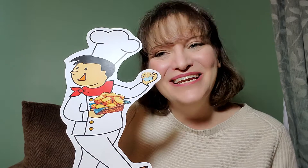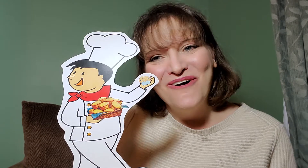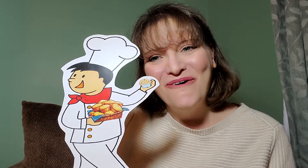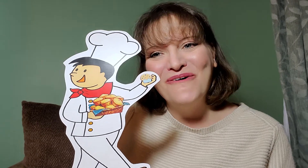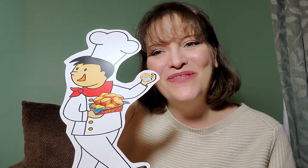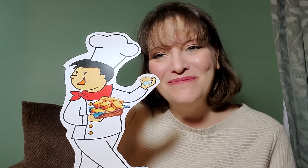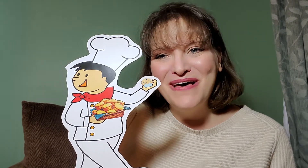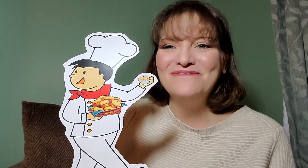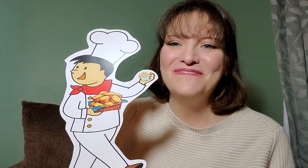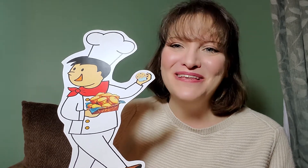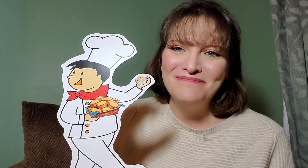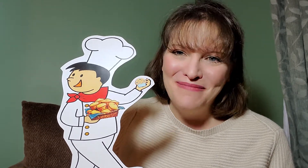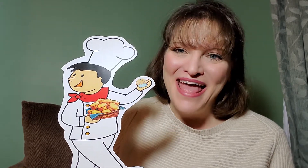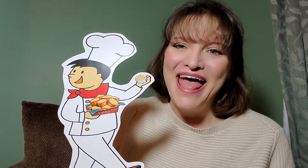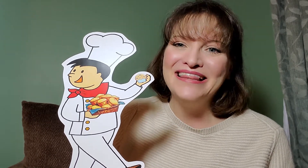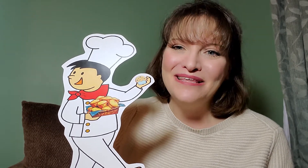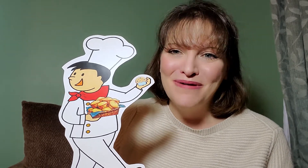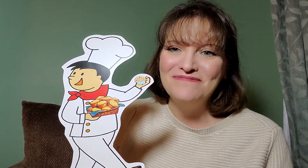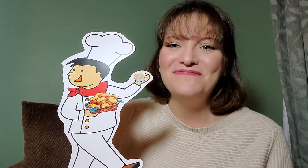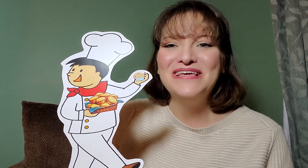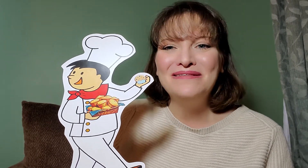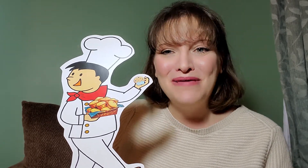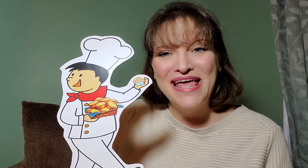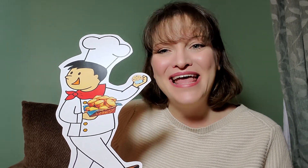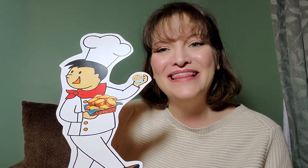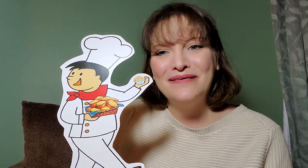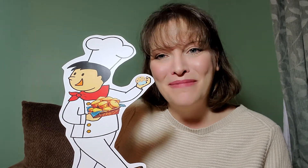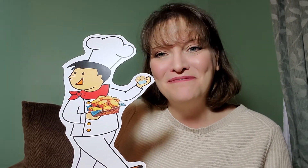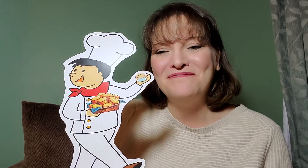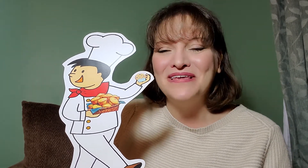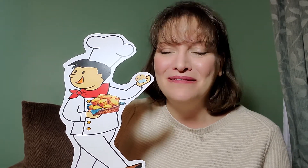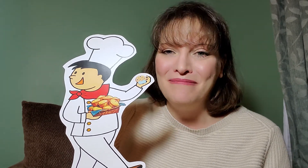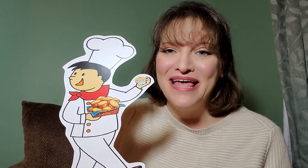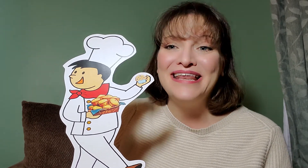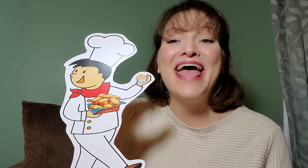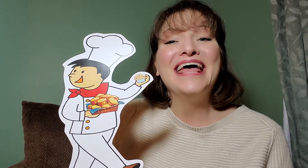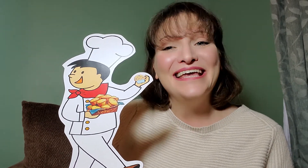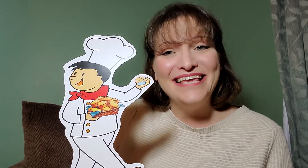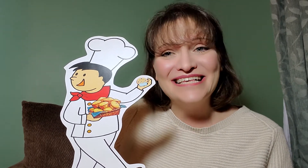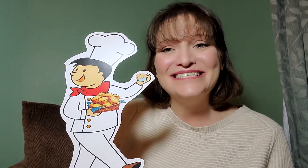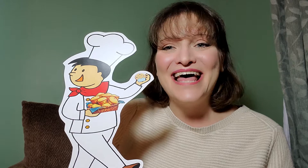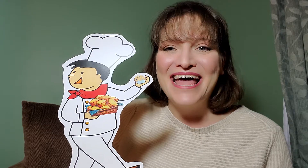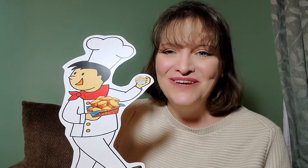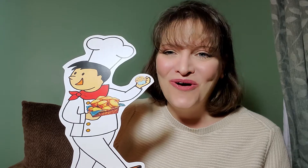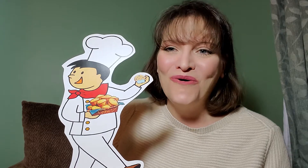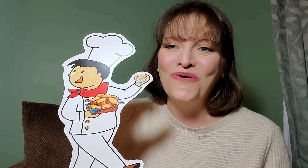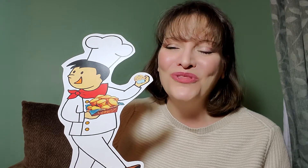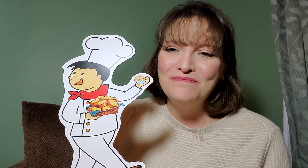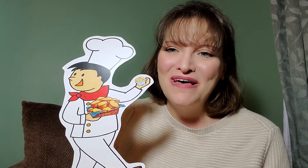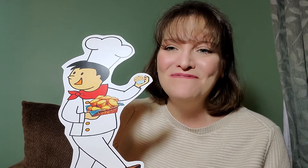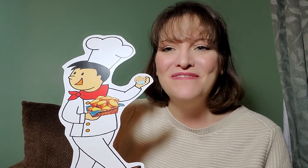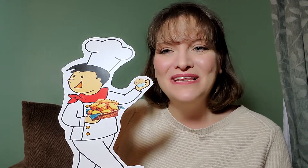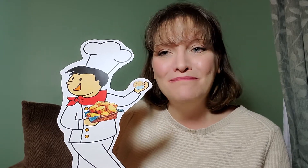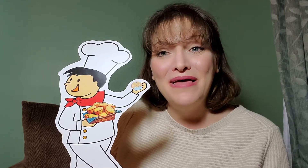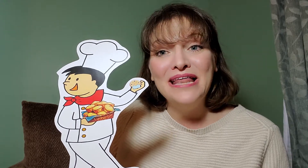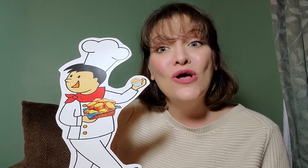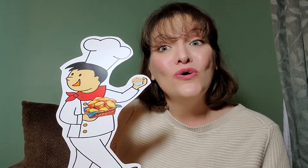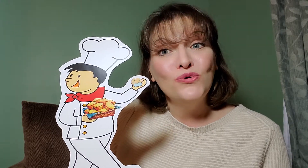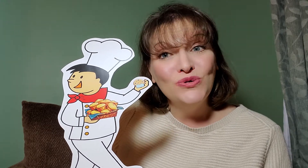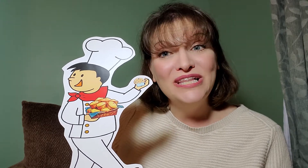know the Muffin Man, the Muffin Man, the Muffin Man. Yes, I know the Muffin Man who